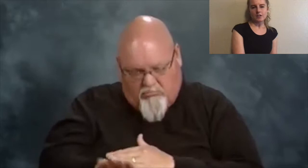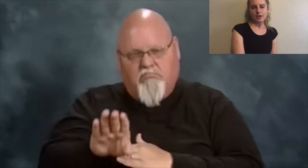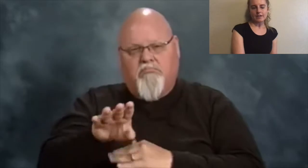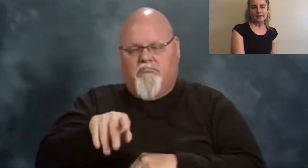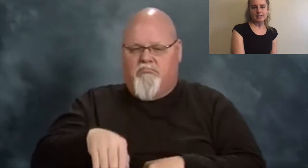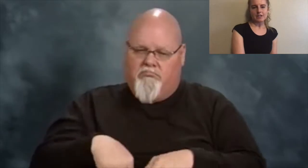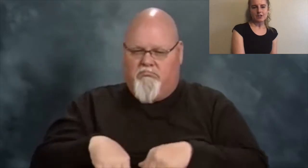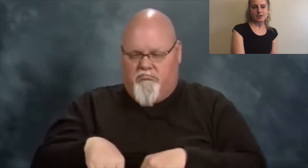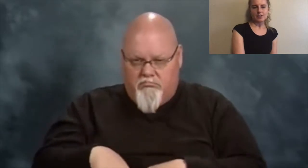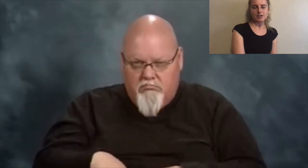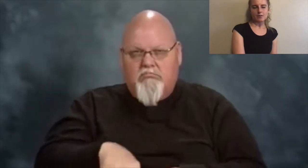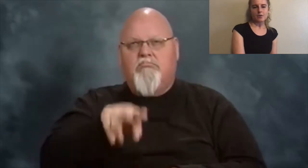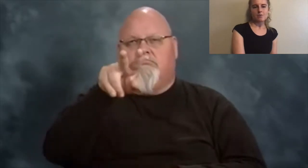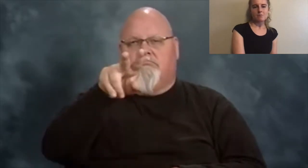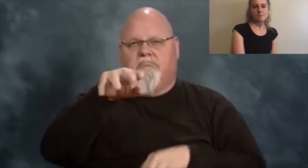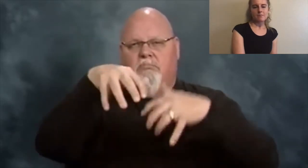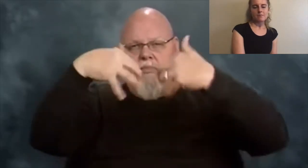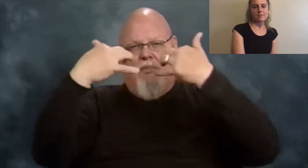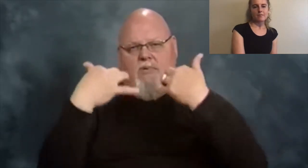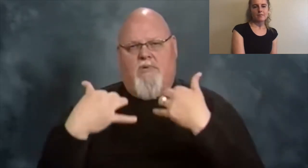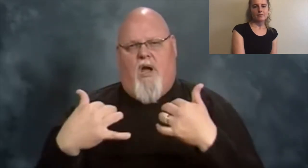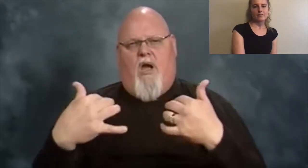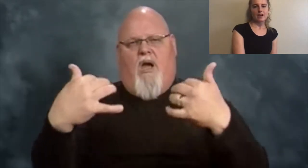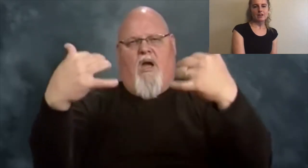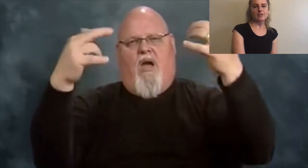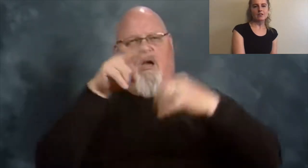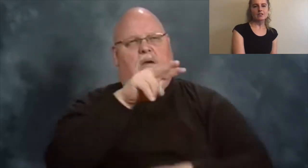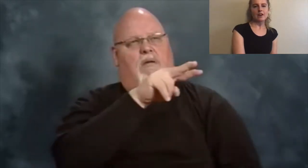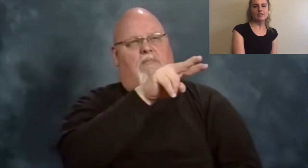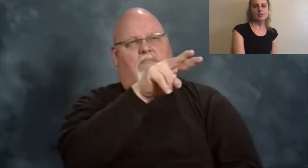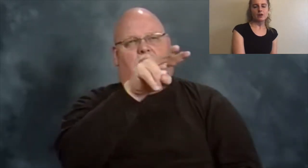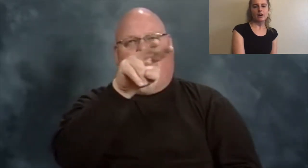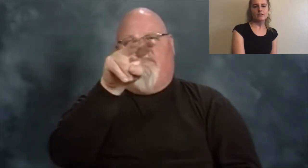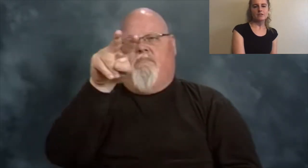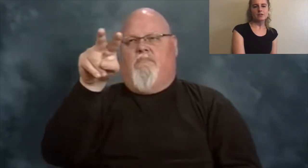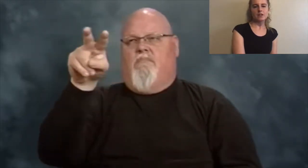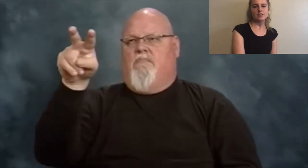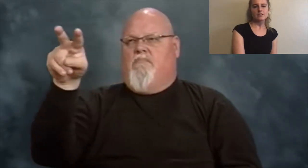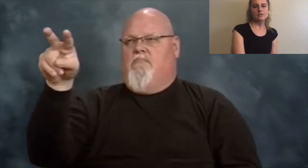And then the teacher entered the room and looked out at the crowd of students